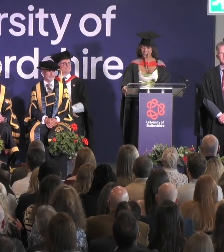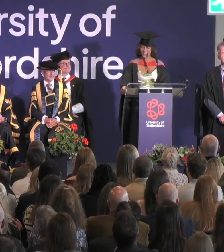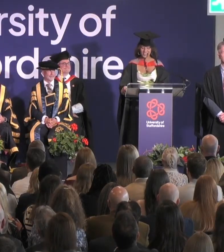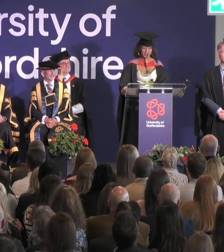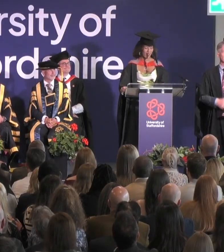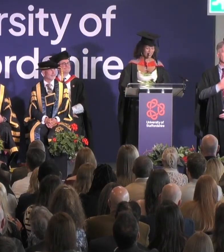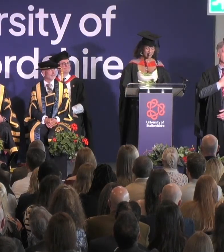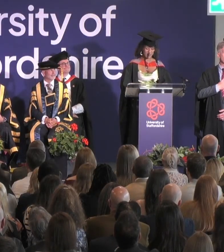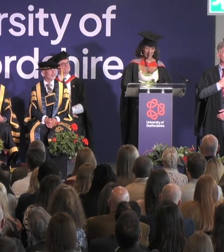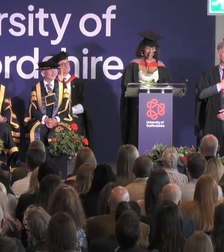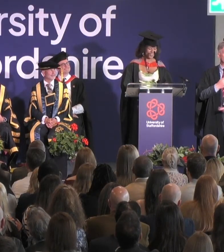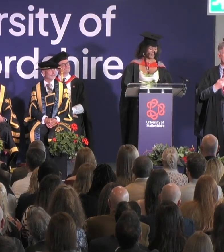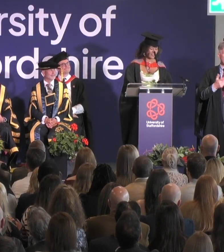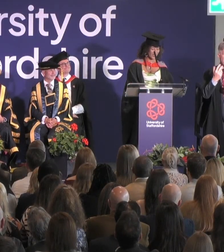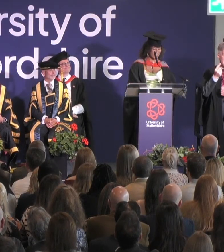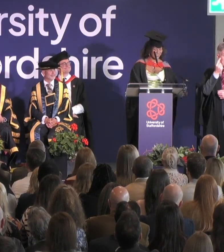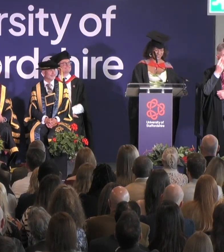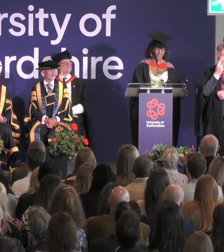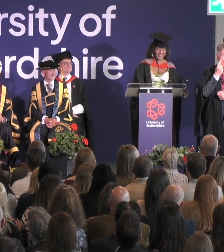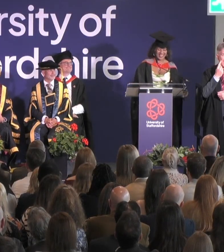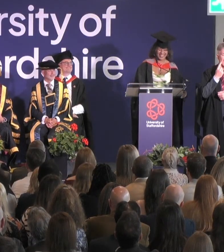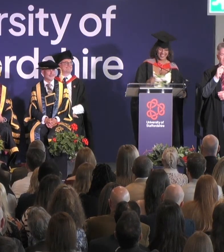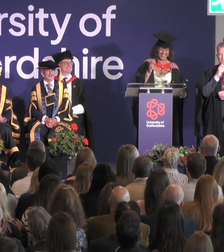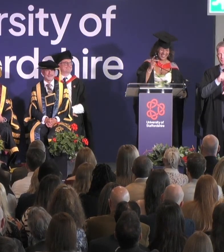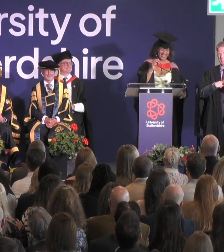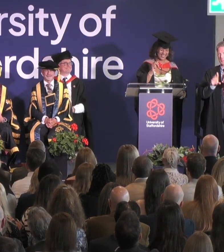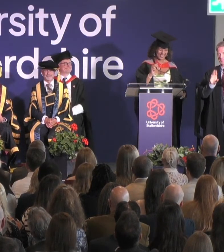I do apologise if I have a little cry. I'm going to try not to.